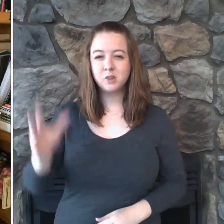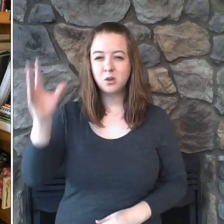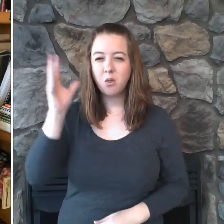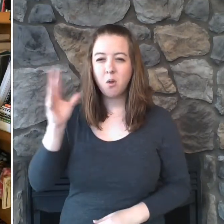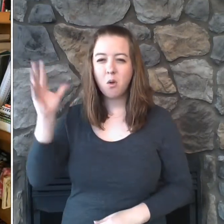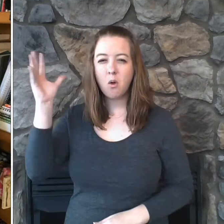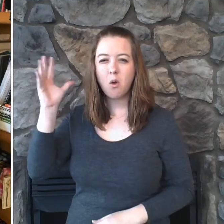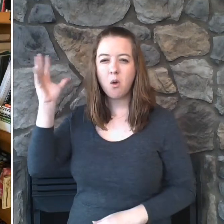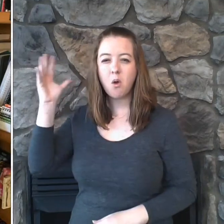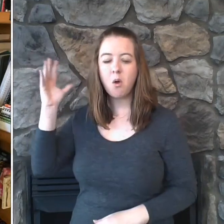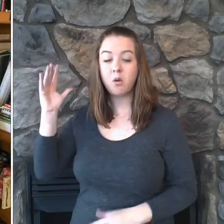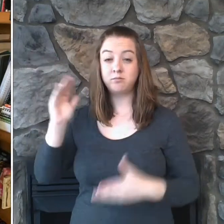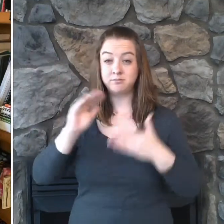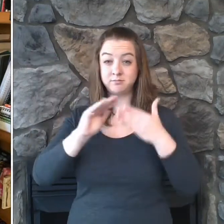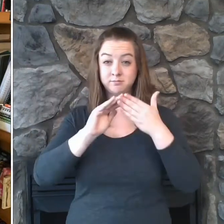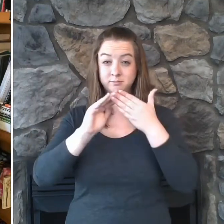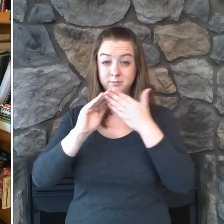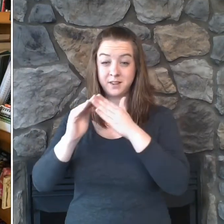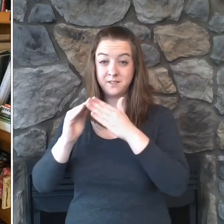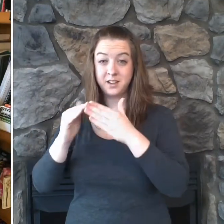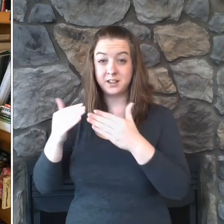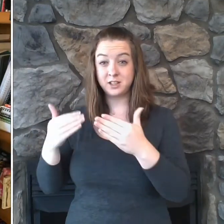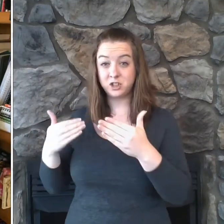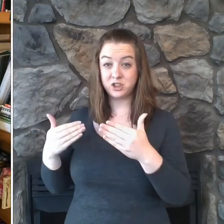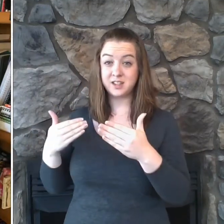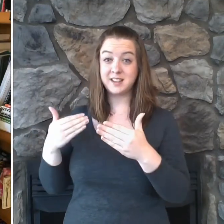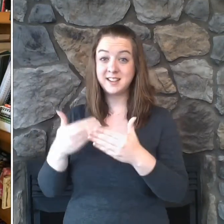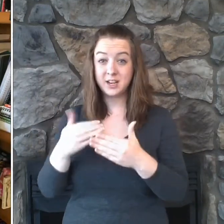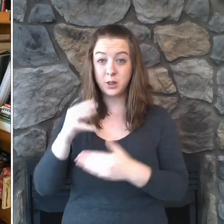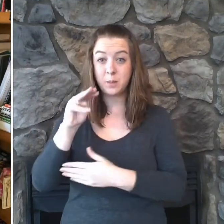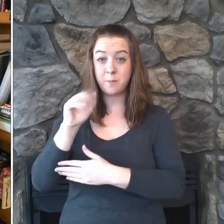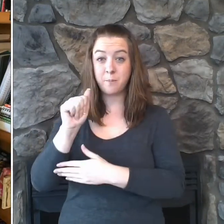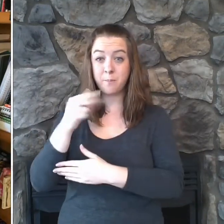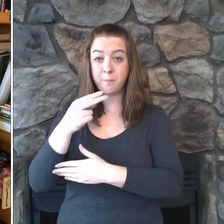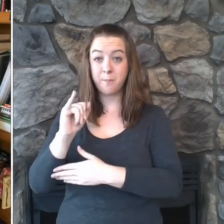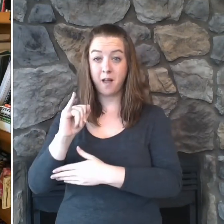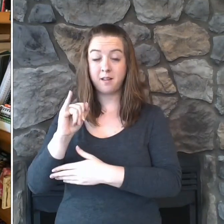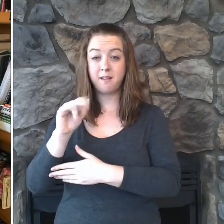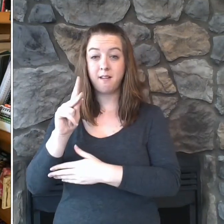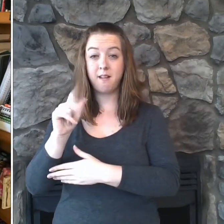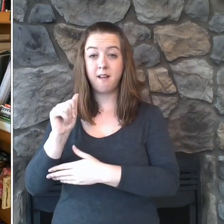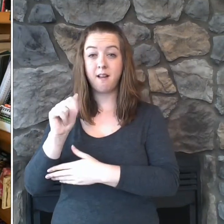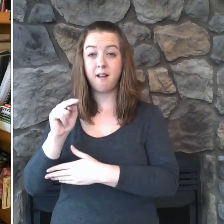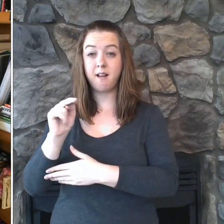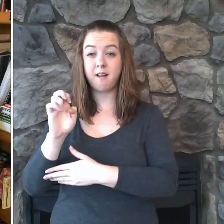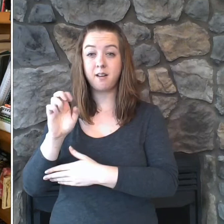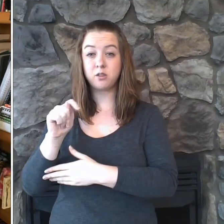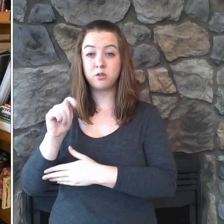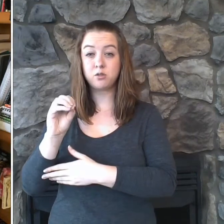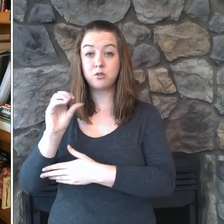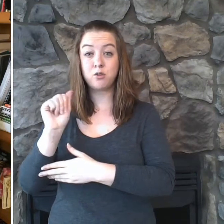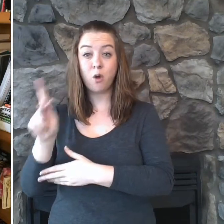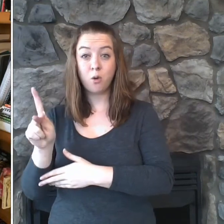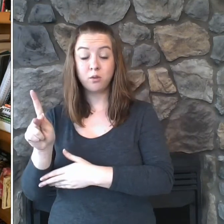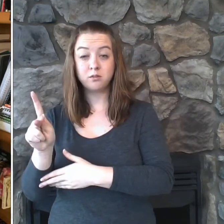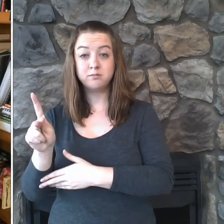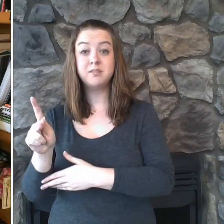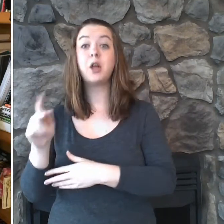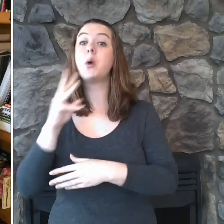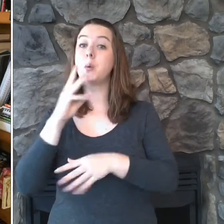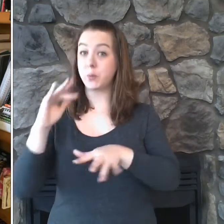Long ago, in a village near the Mahikanitok, the river that flows with the